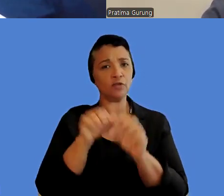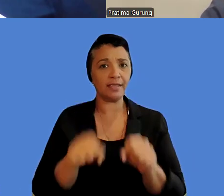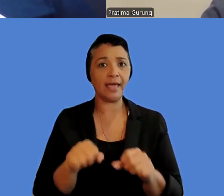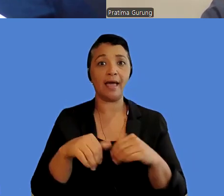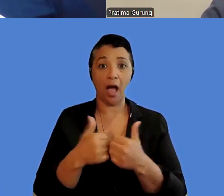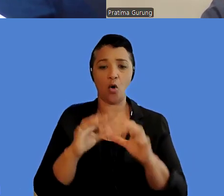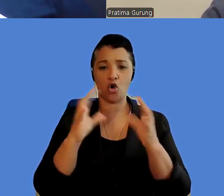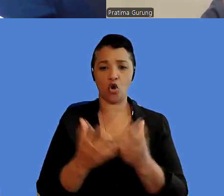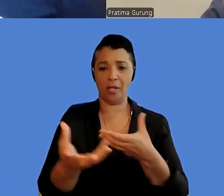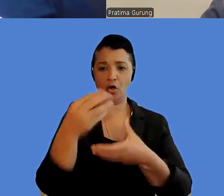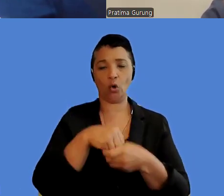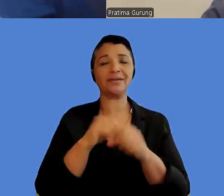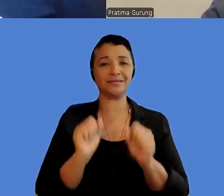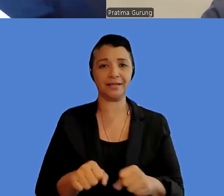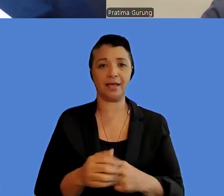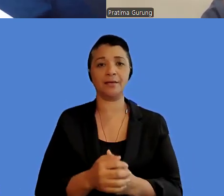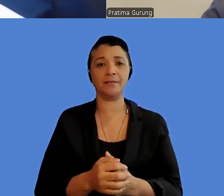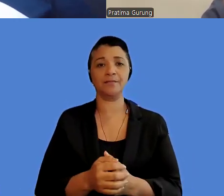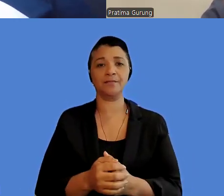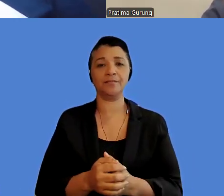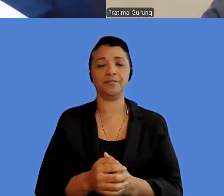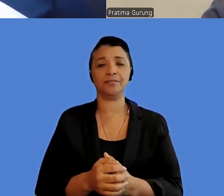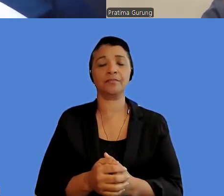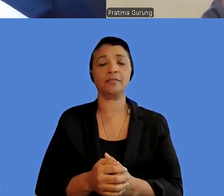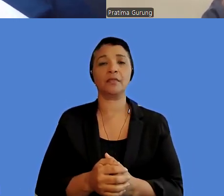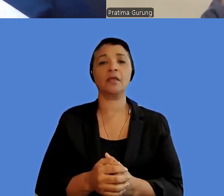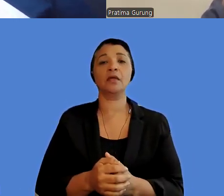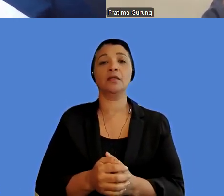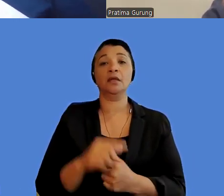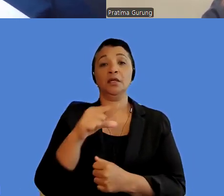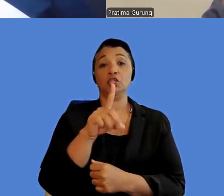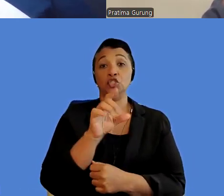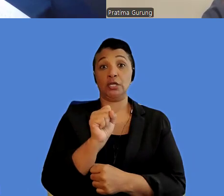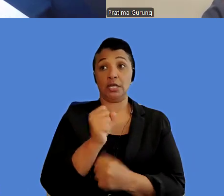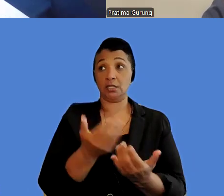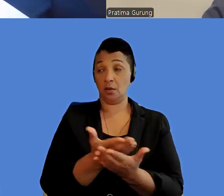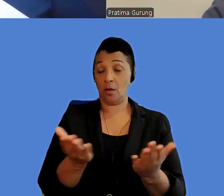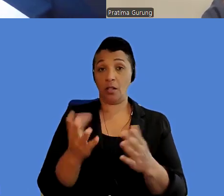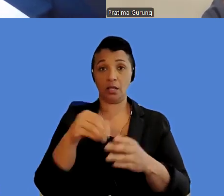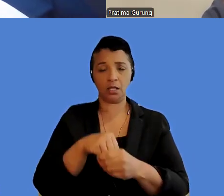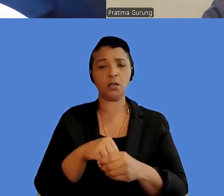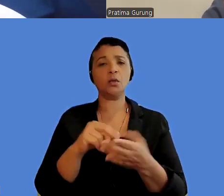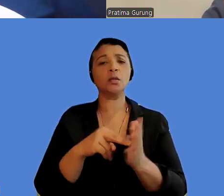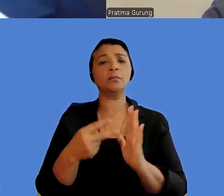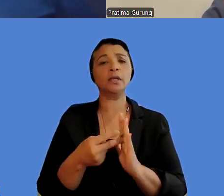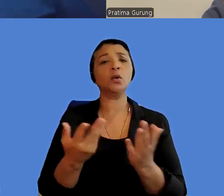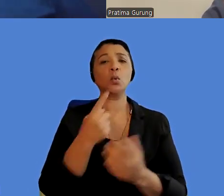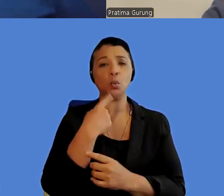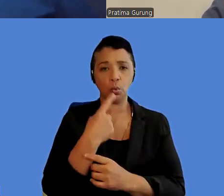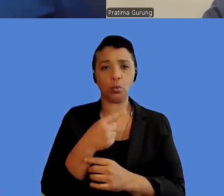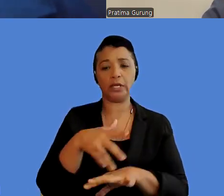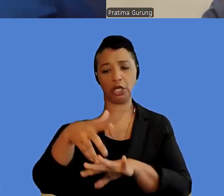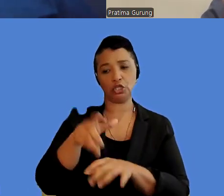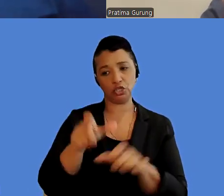arena. So with this setting, the Global Disability Summit for all of us, including Indigenous persons with